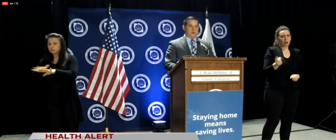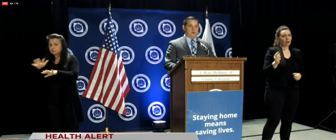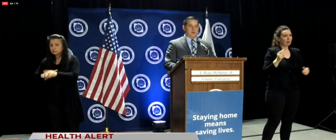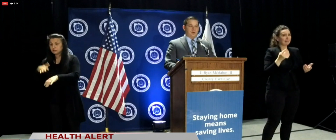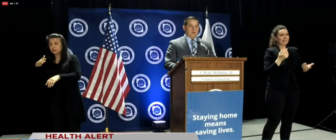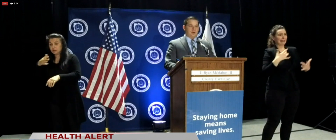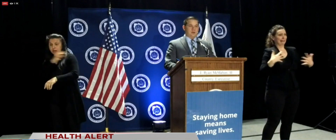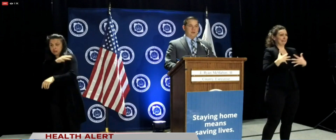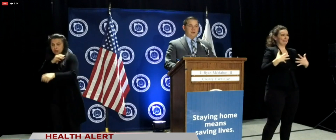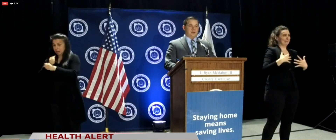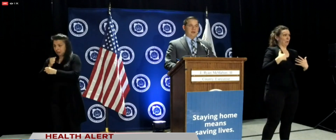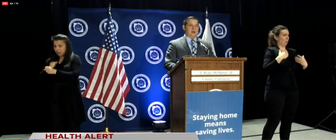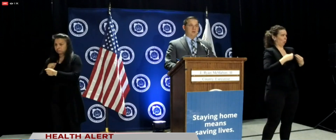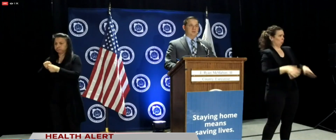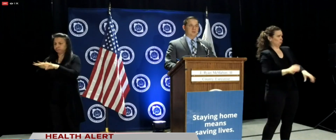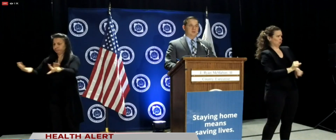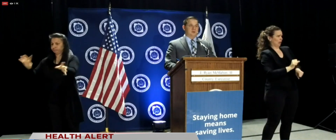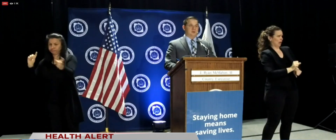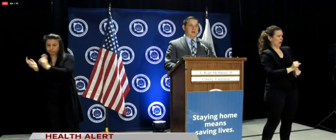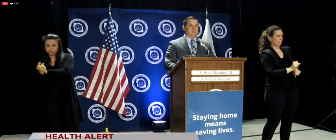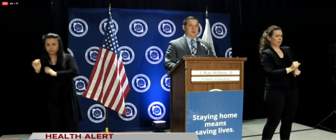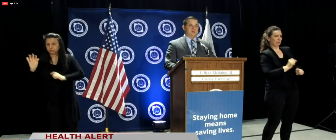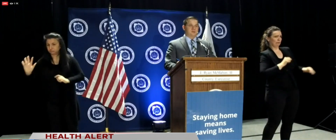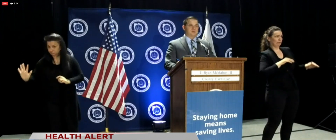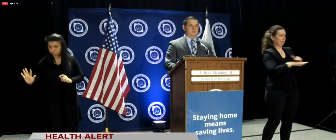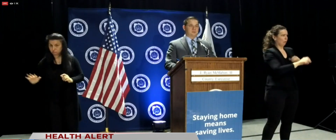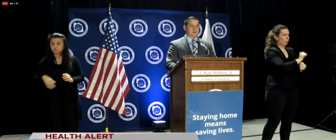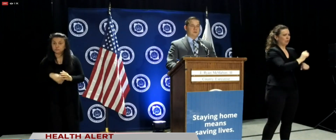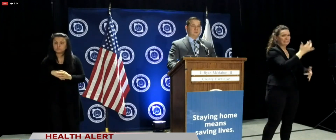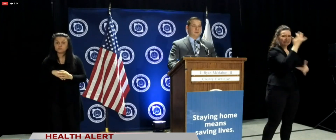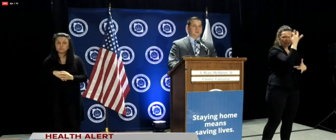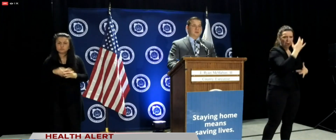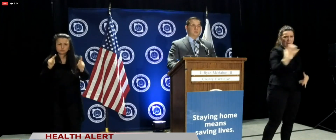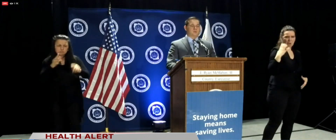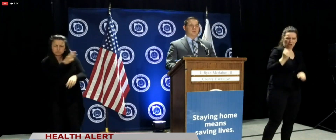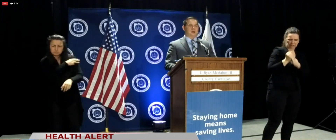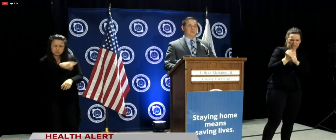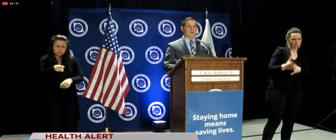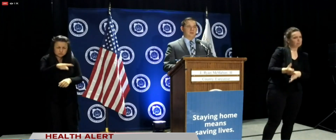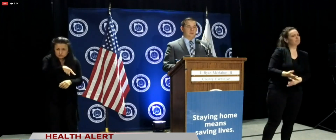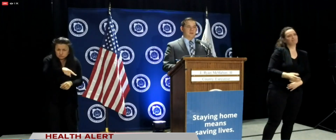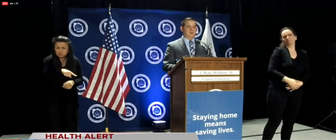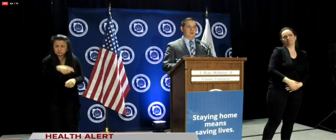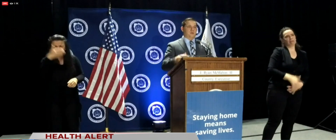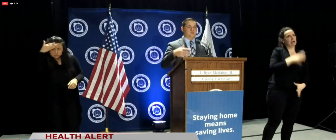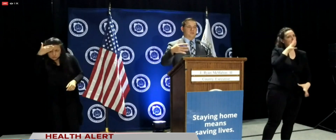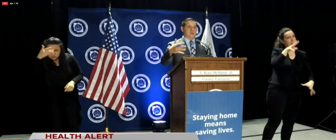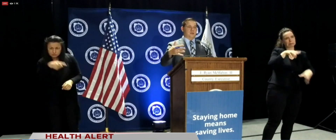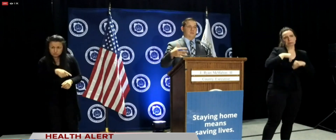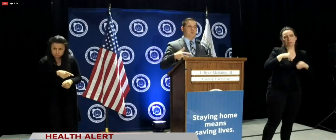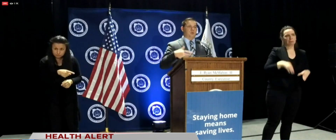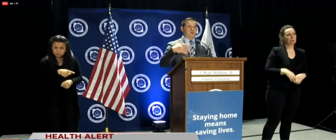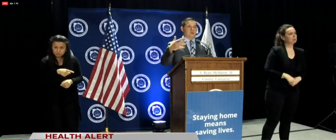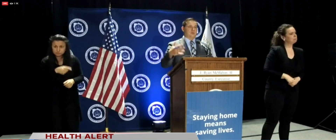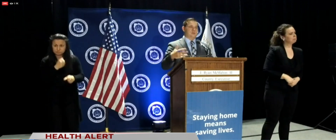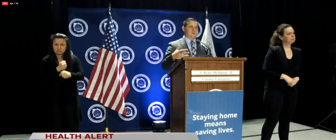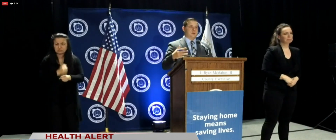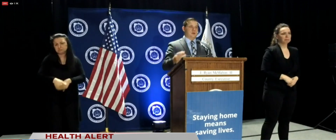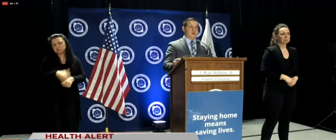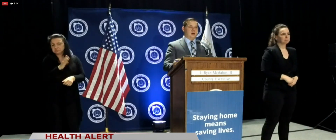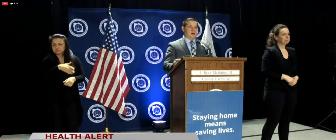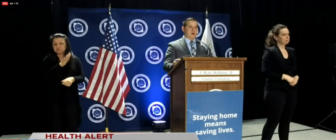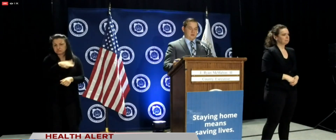work and they hang out with each other on breaks around the lunch table, okay? Then you get other sick